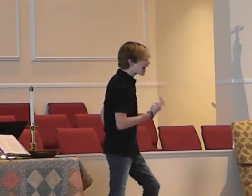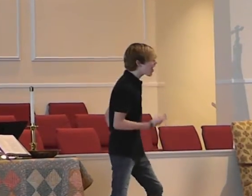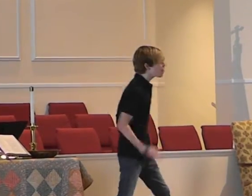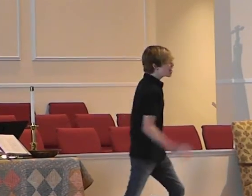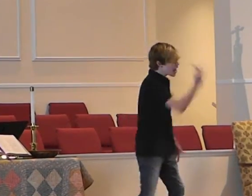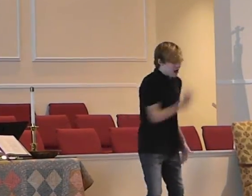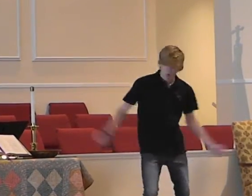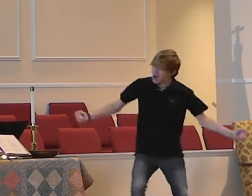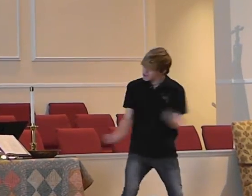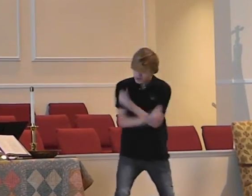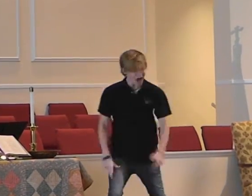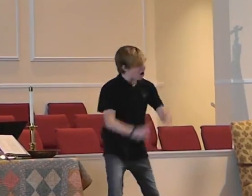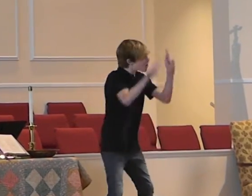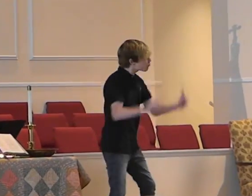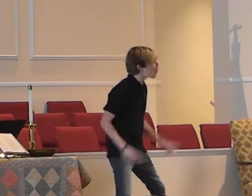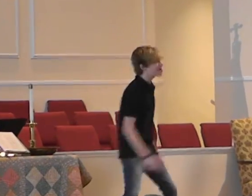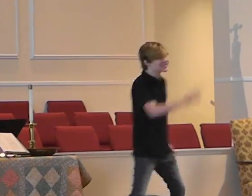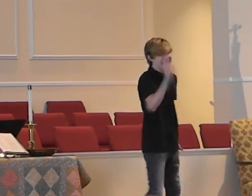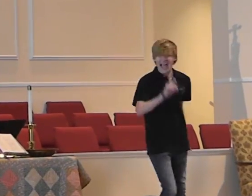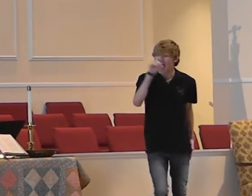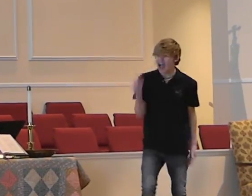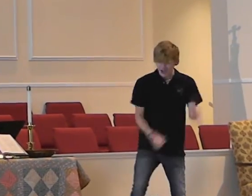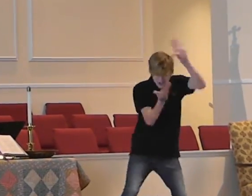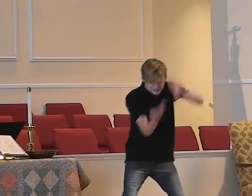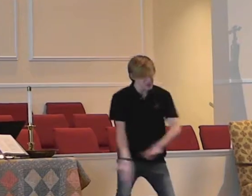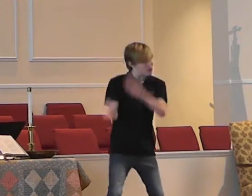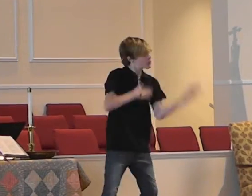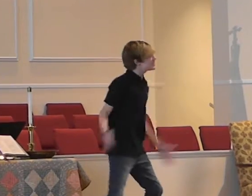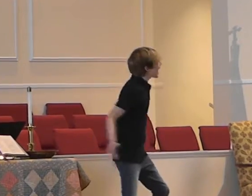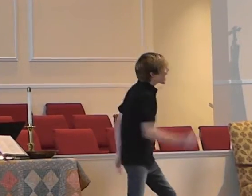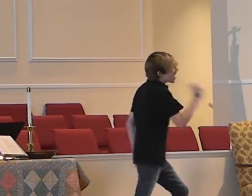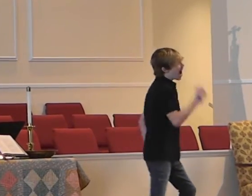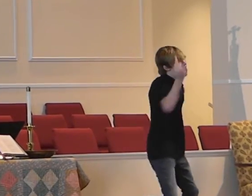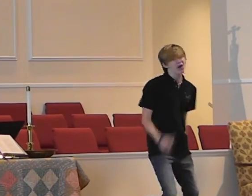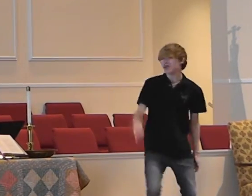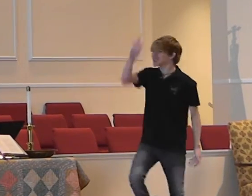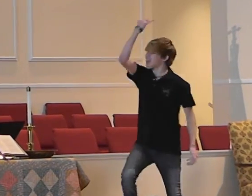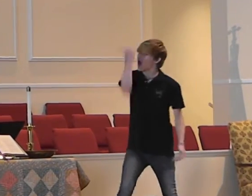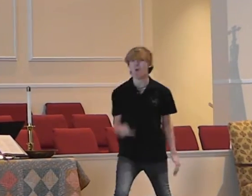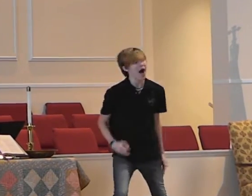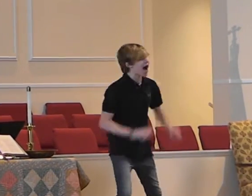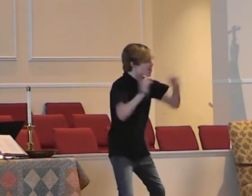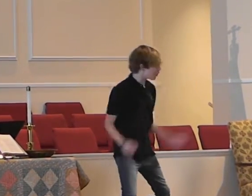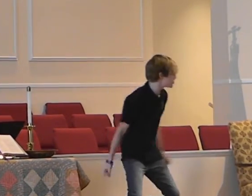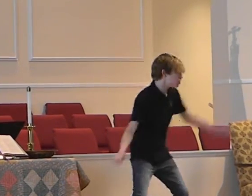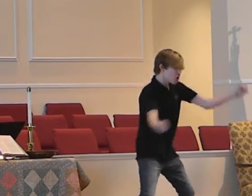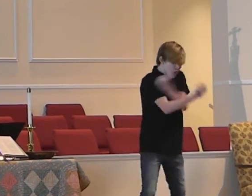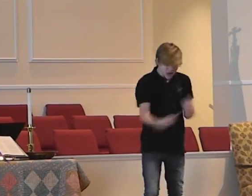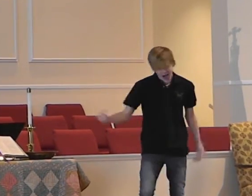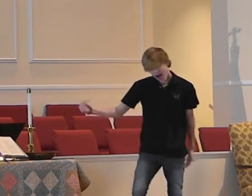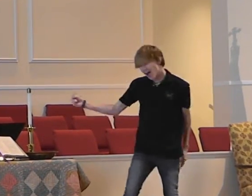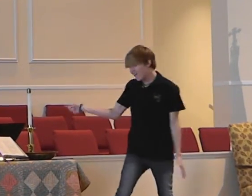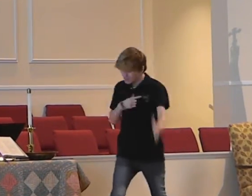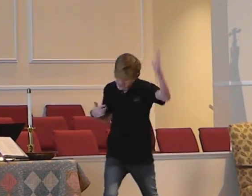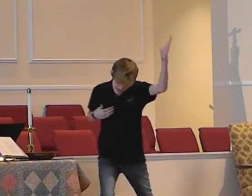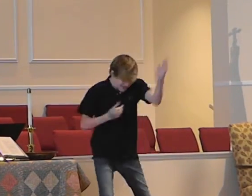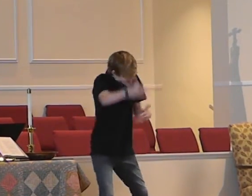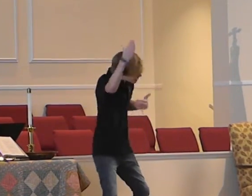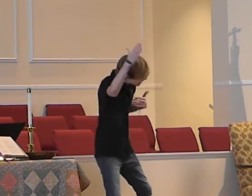doubt And why do loved ones have to die But you love me